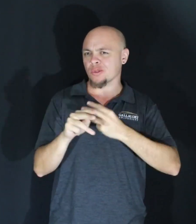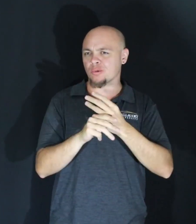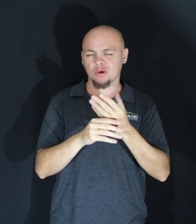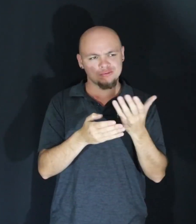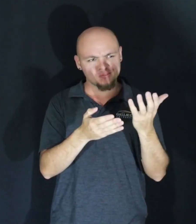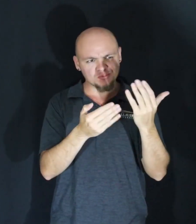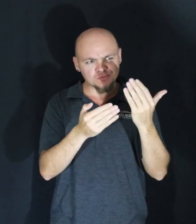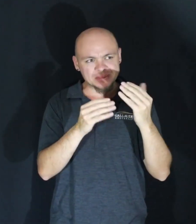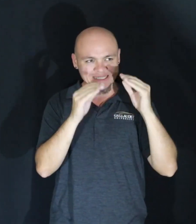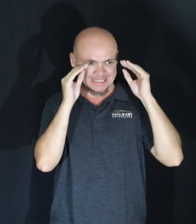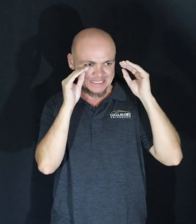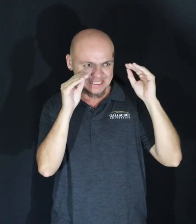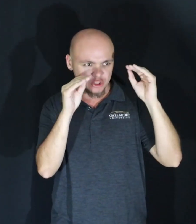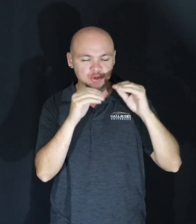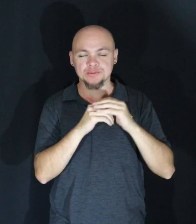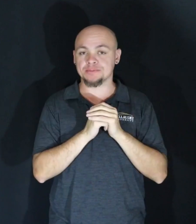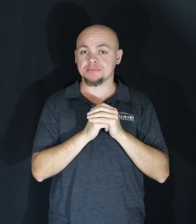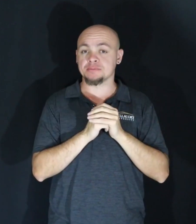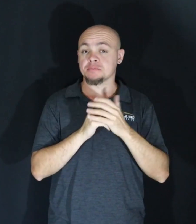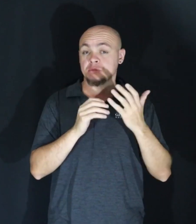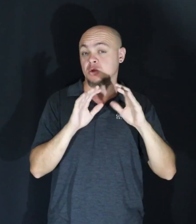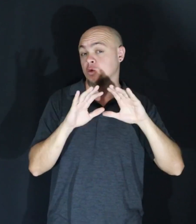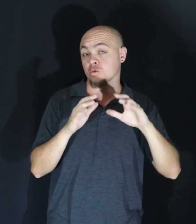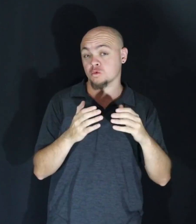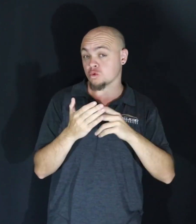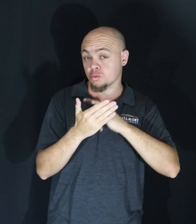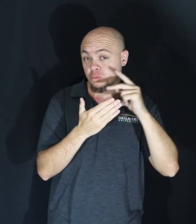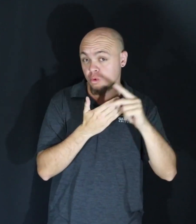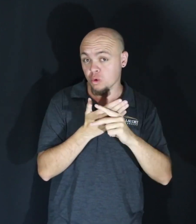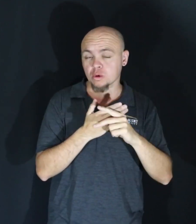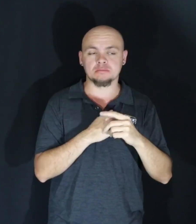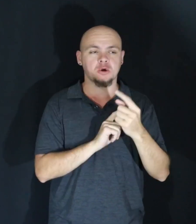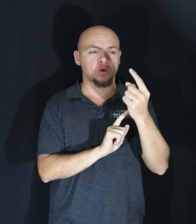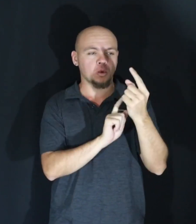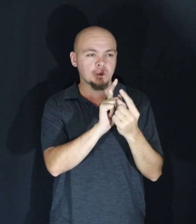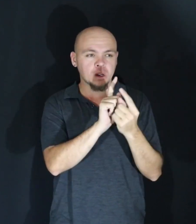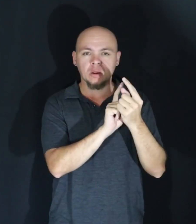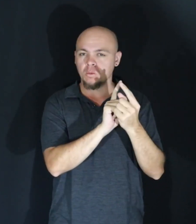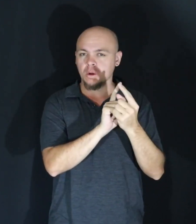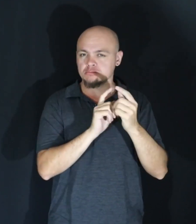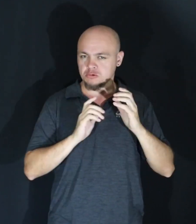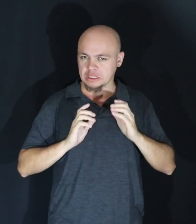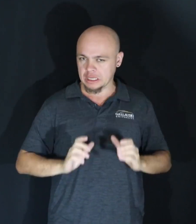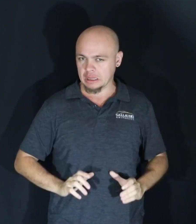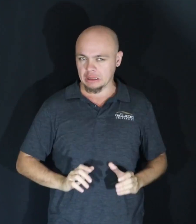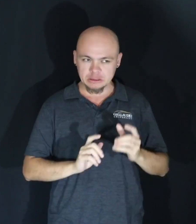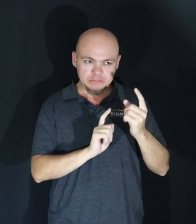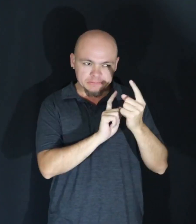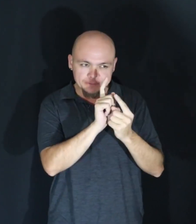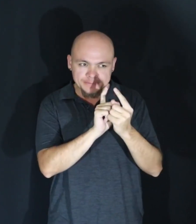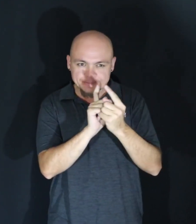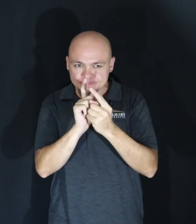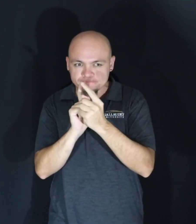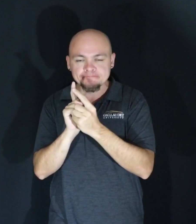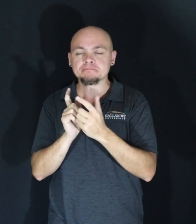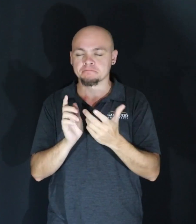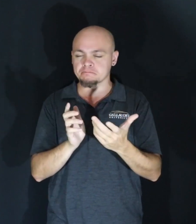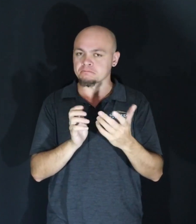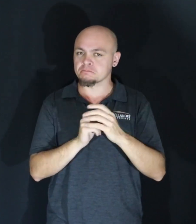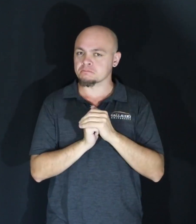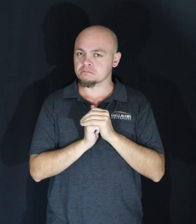Whether it's working through my group programs or one-on-one with my clients, I have had